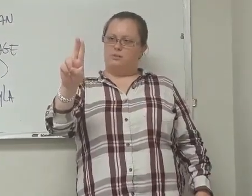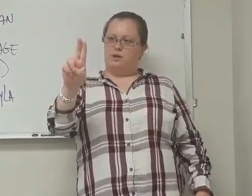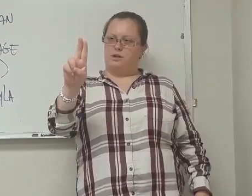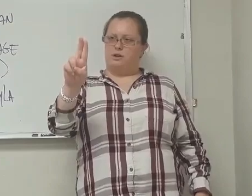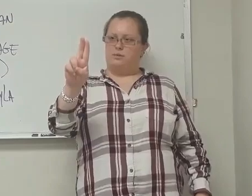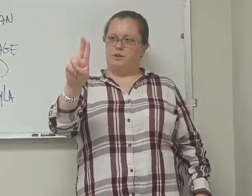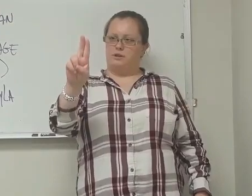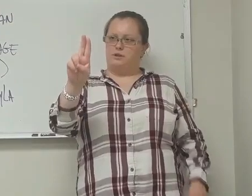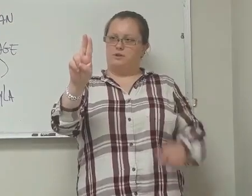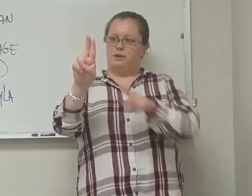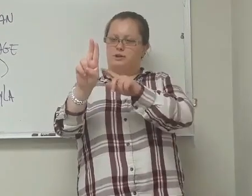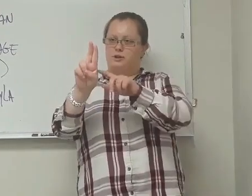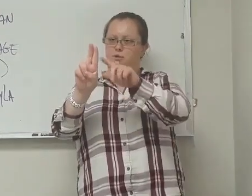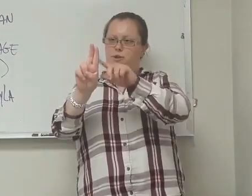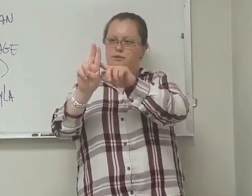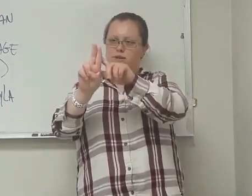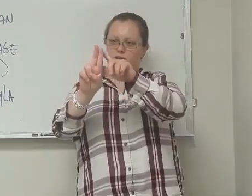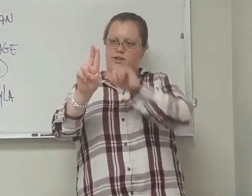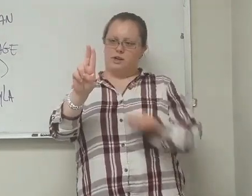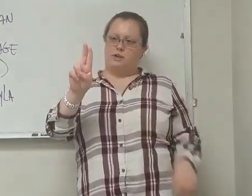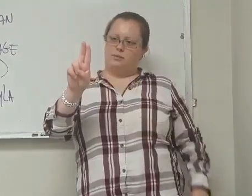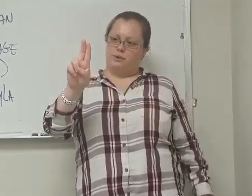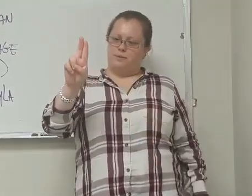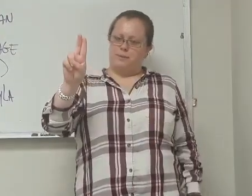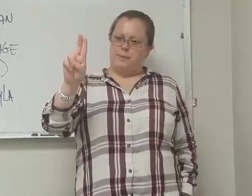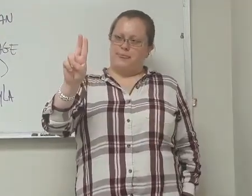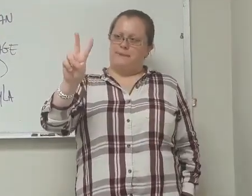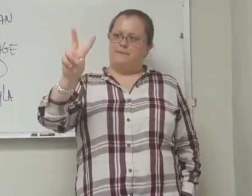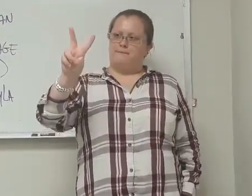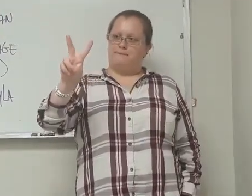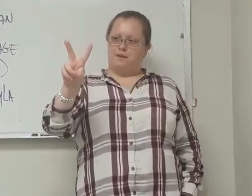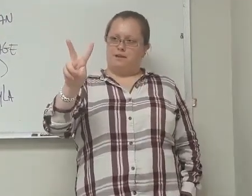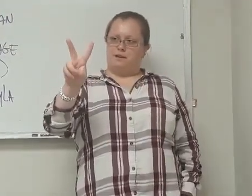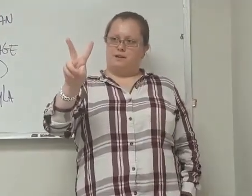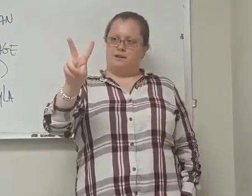be up and with your two pointer fingers up. V,